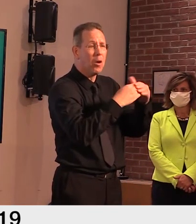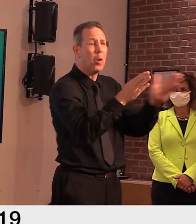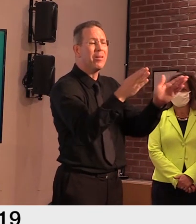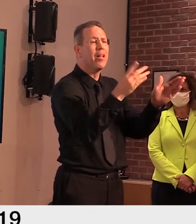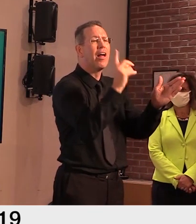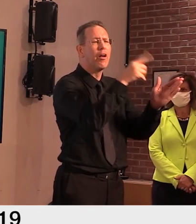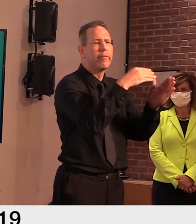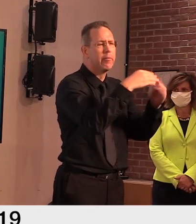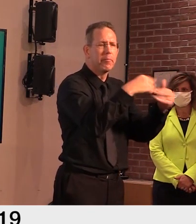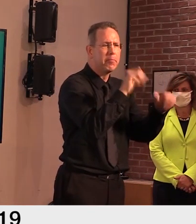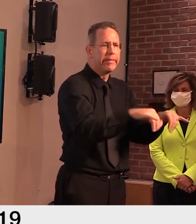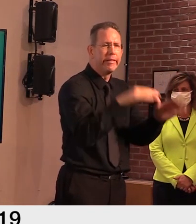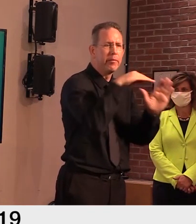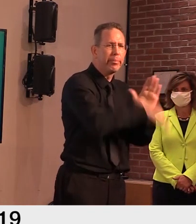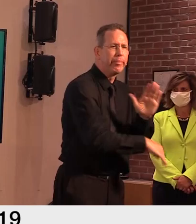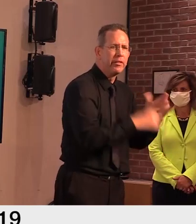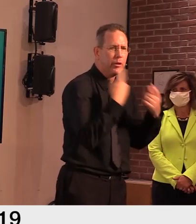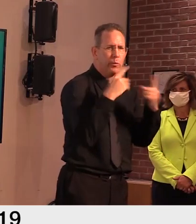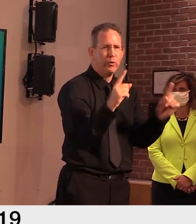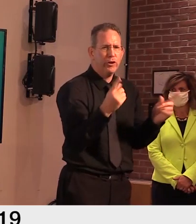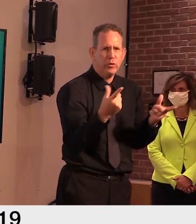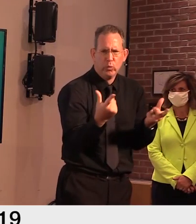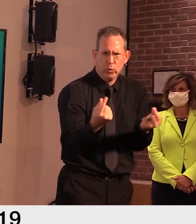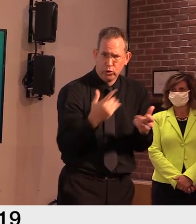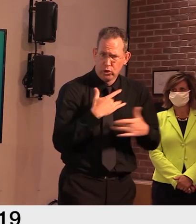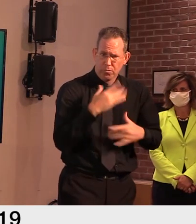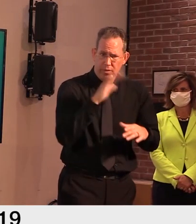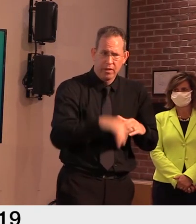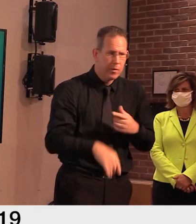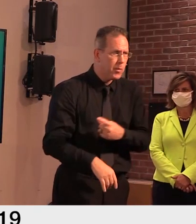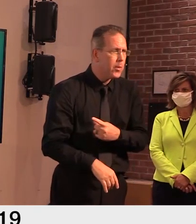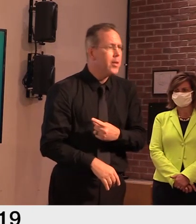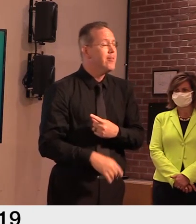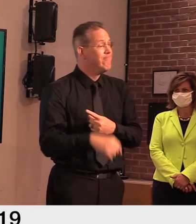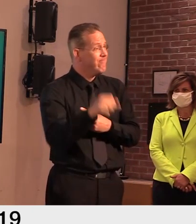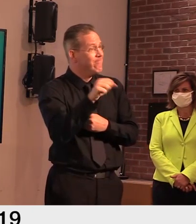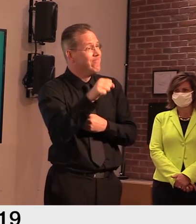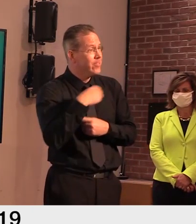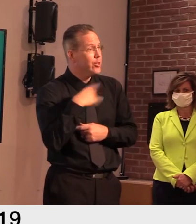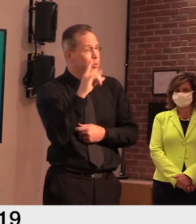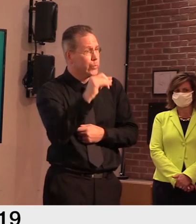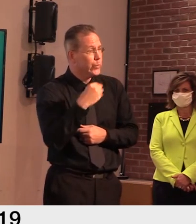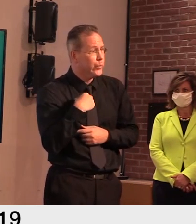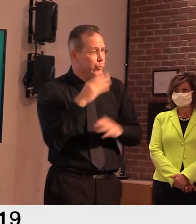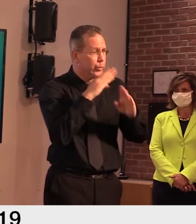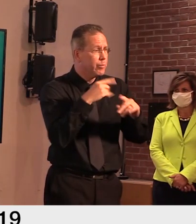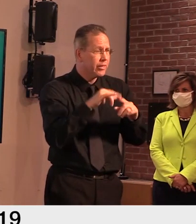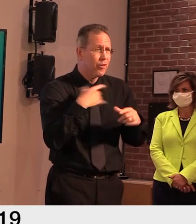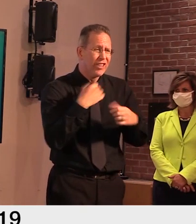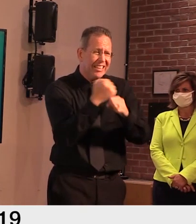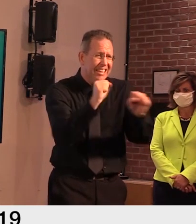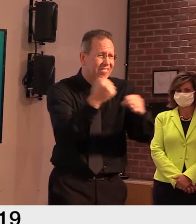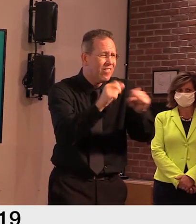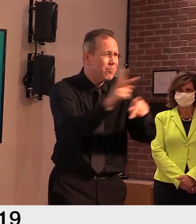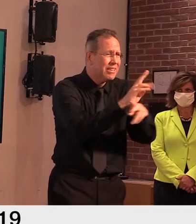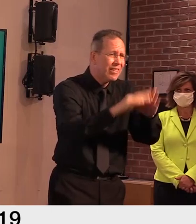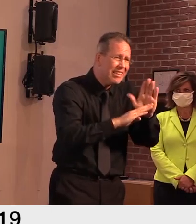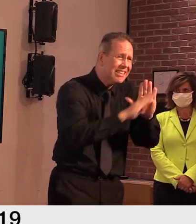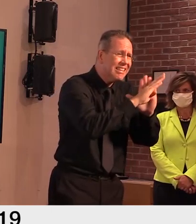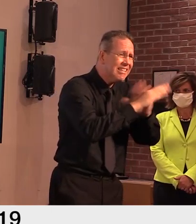again, that's our whole initiative in terms of trying to provide relief for these businesses, have